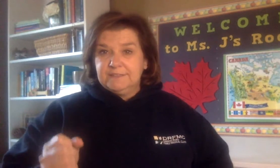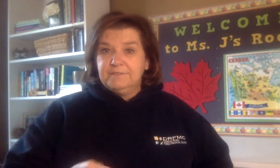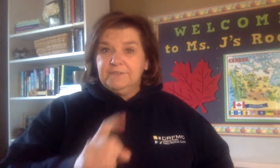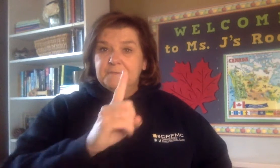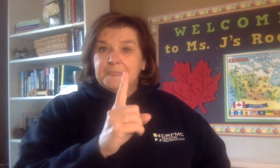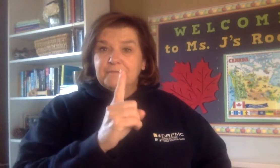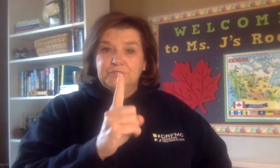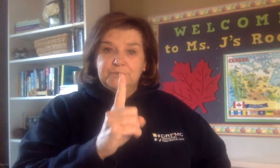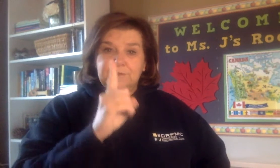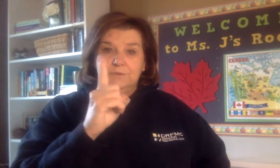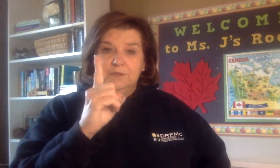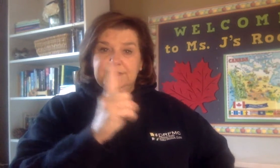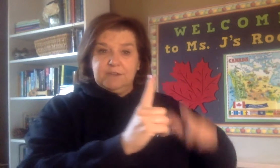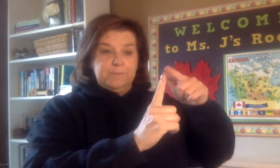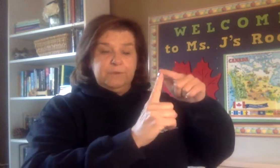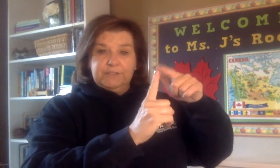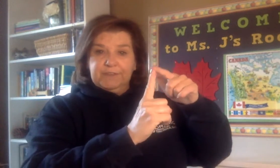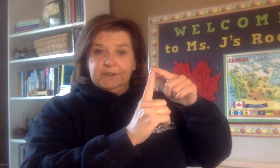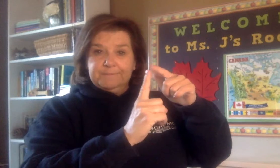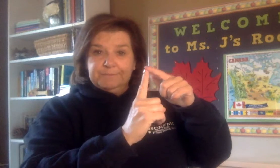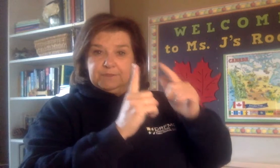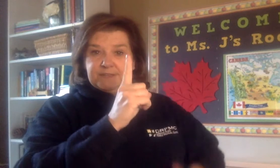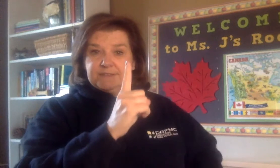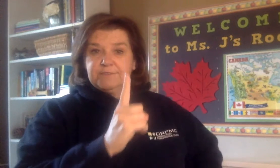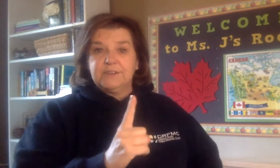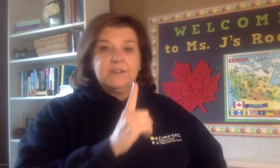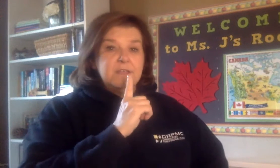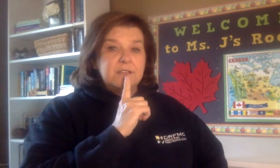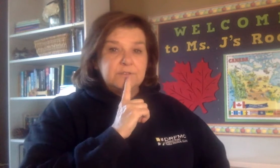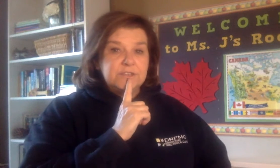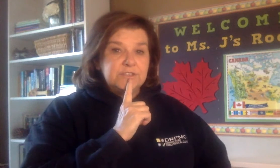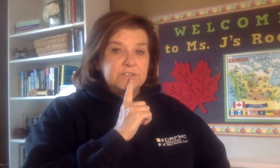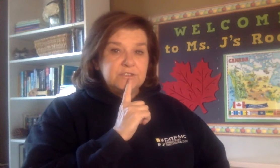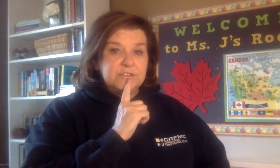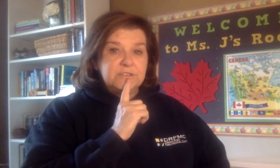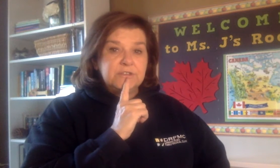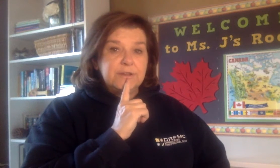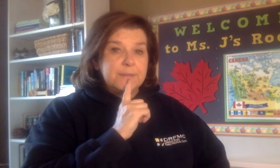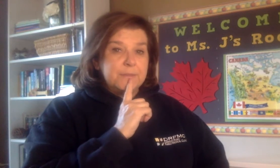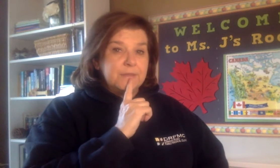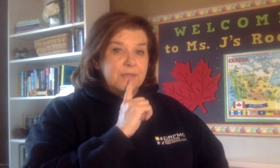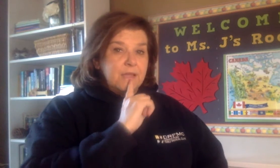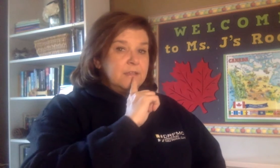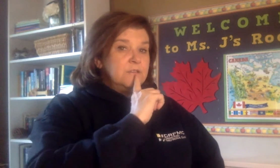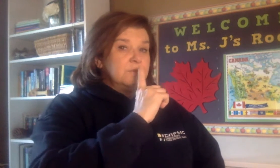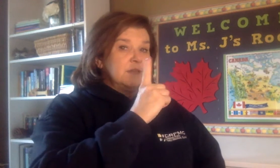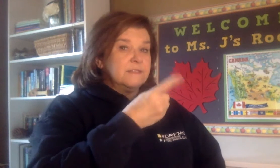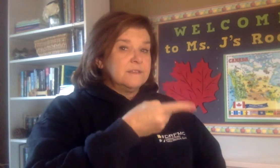love. For true, we take our pointer finger, index finger, and you touch it to just under your lip. And then you go like